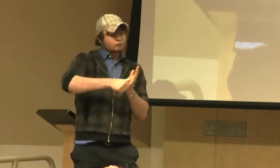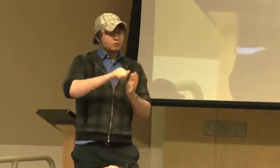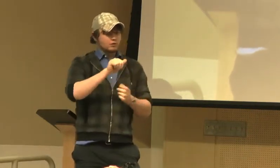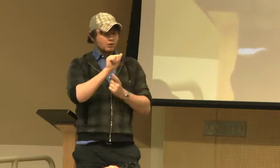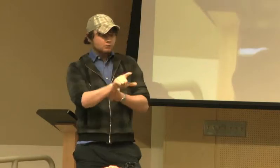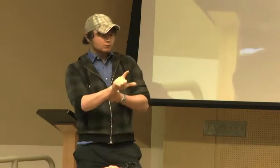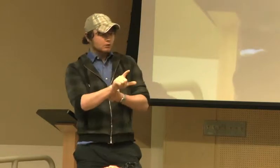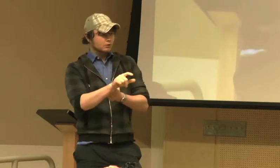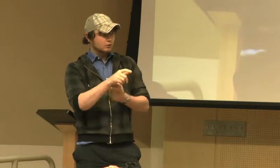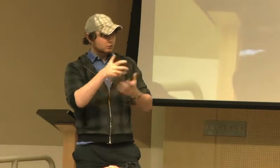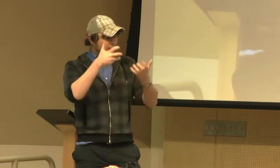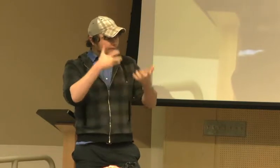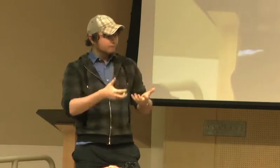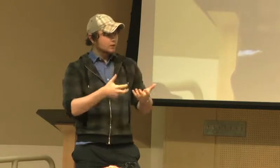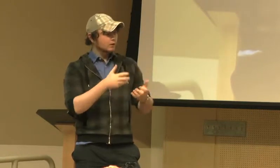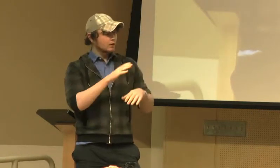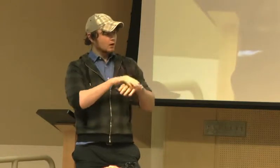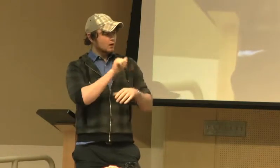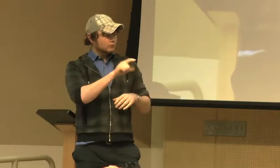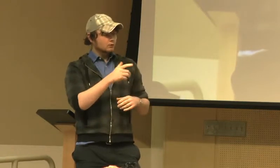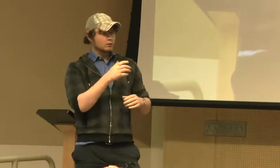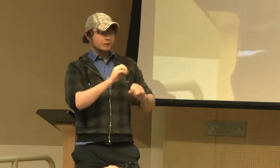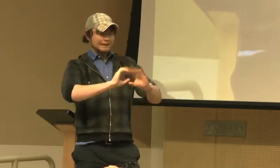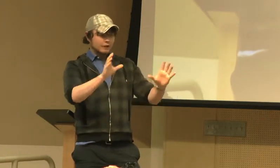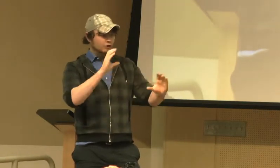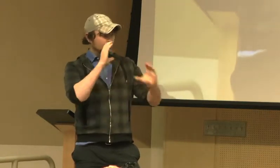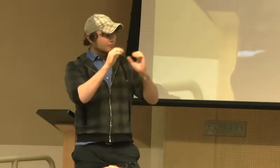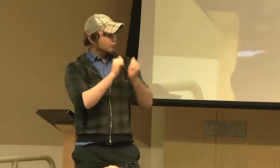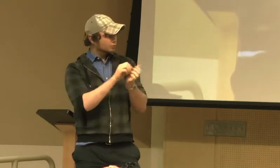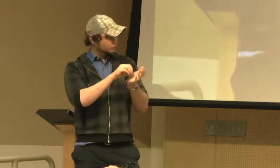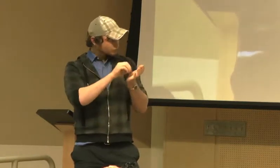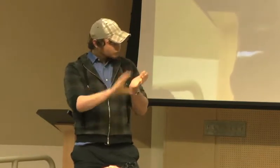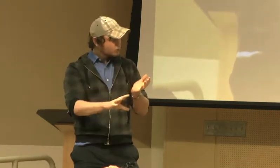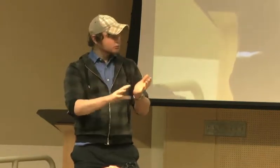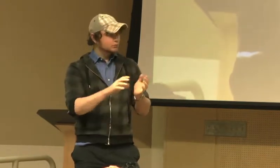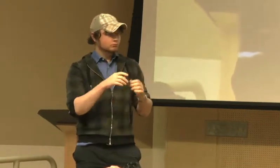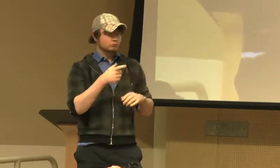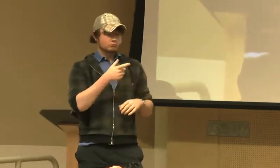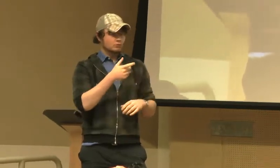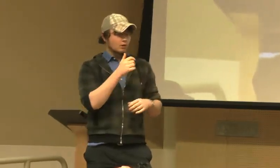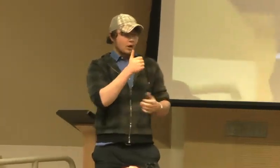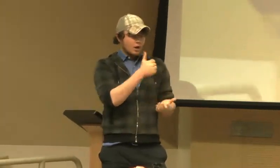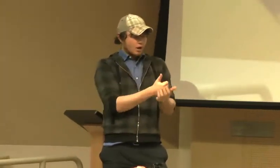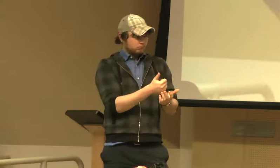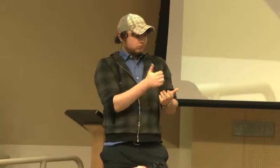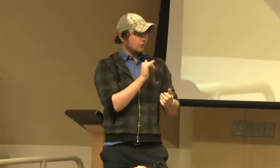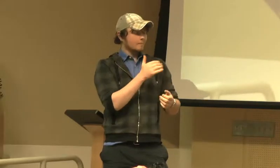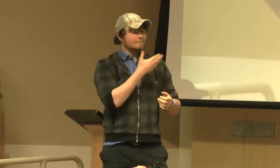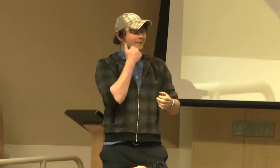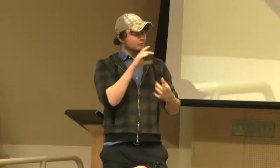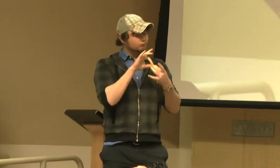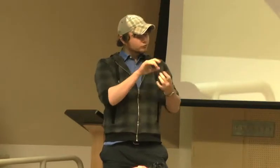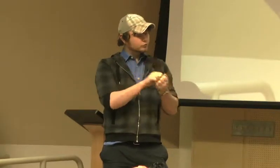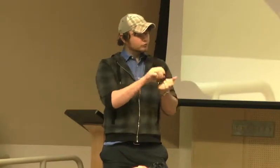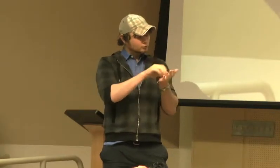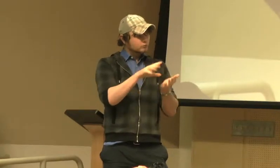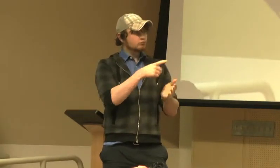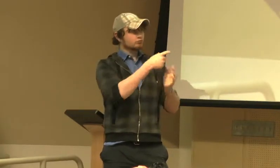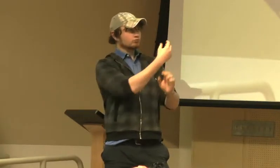for those that want to teach deaf students, and they're able to use ASL and have clear communication to